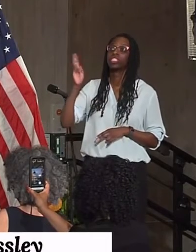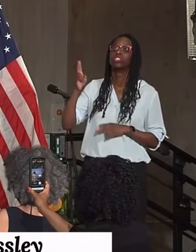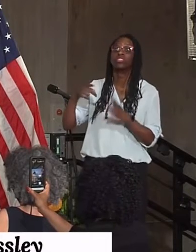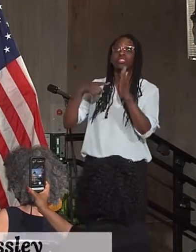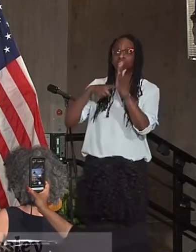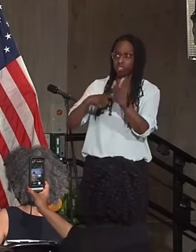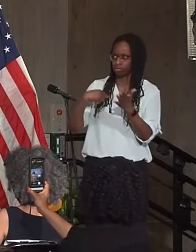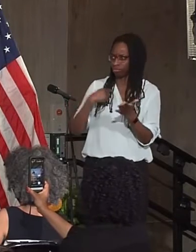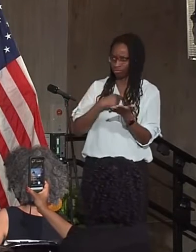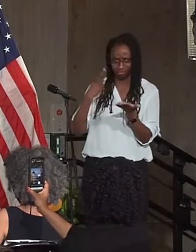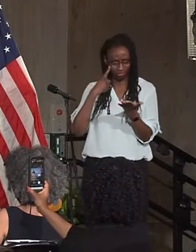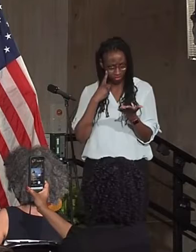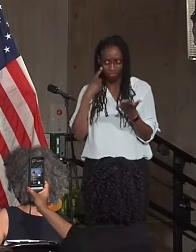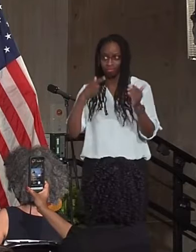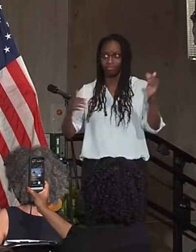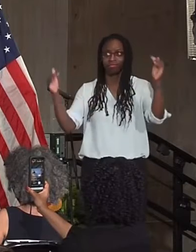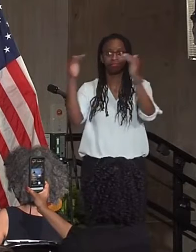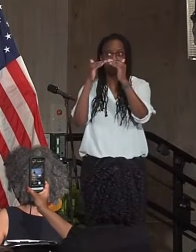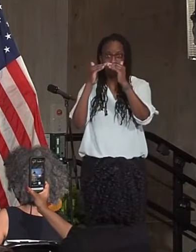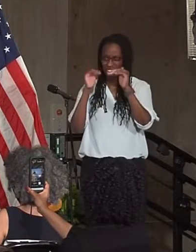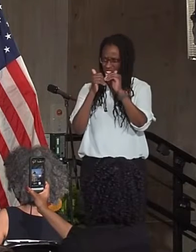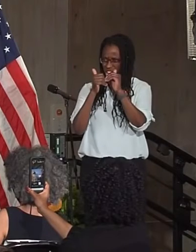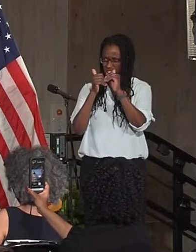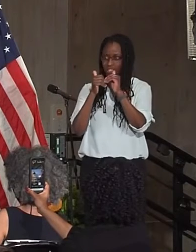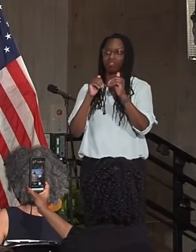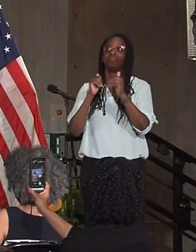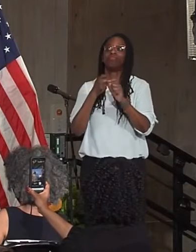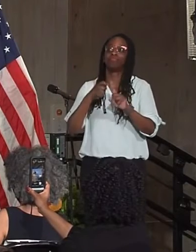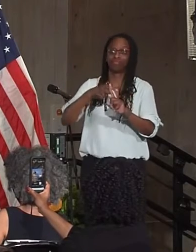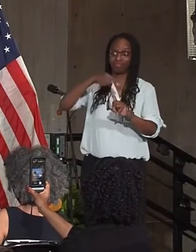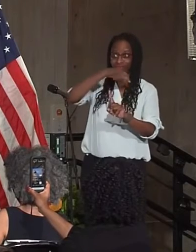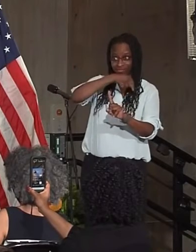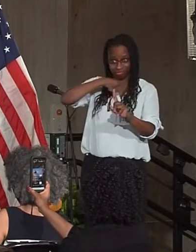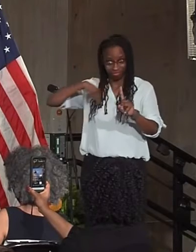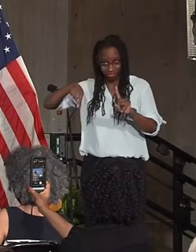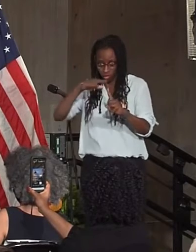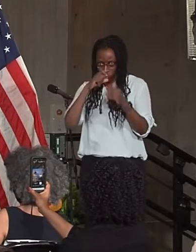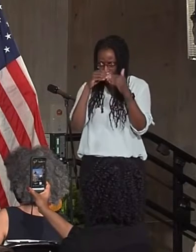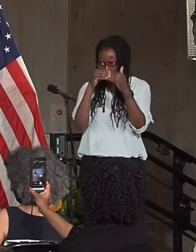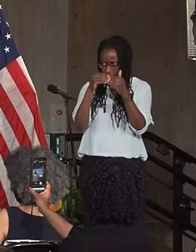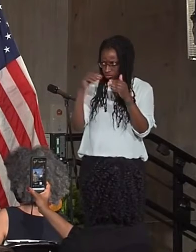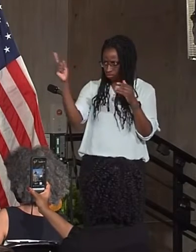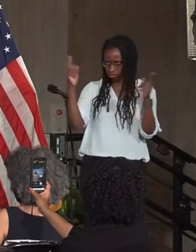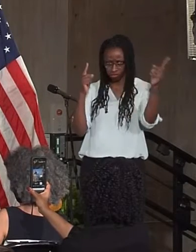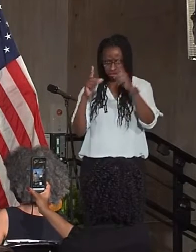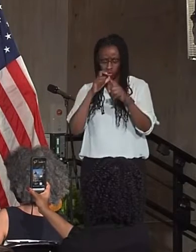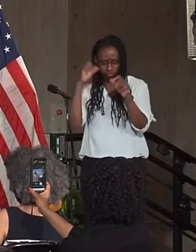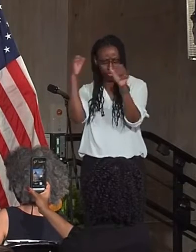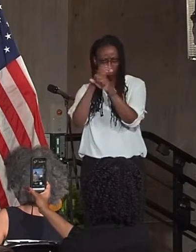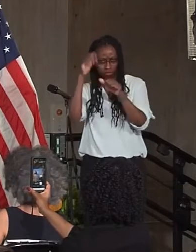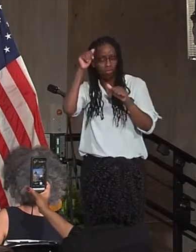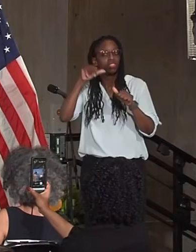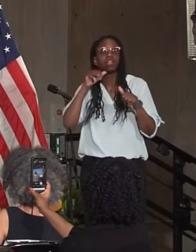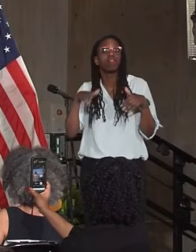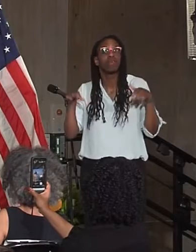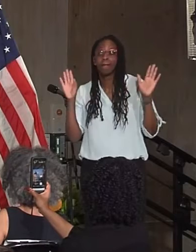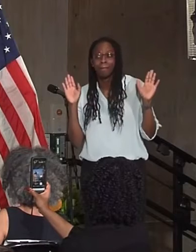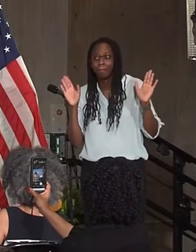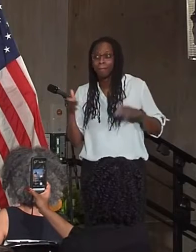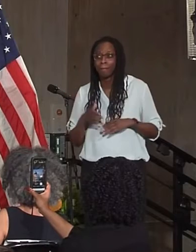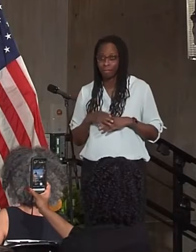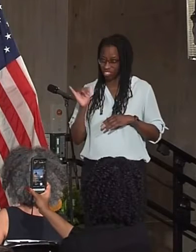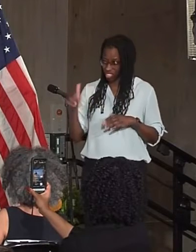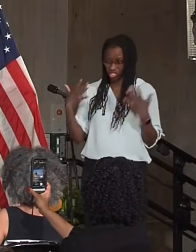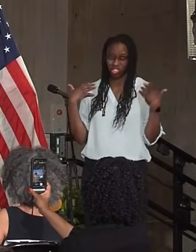intentional leadership, unyielding political will, and profound courage.